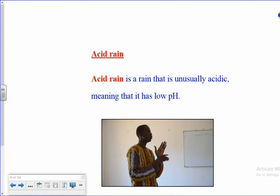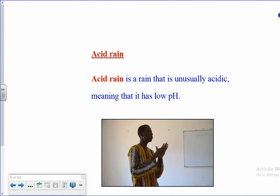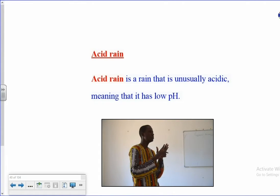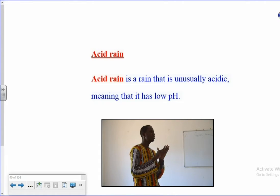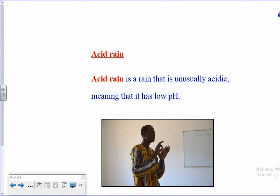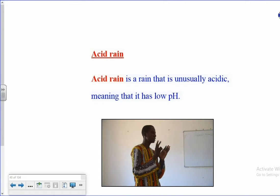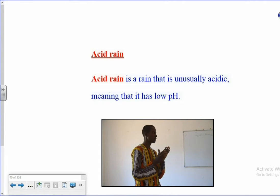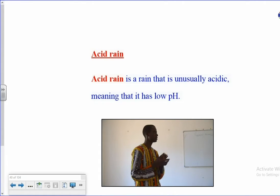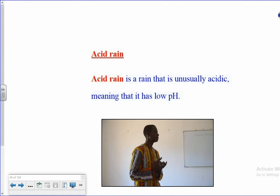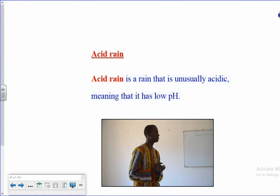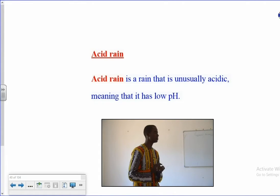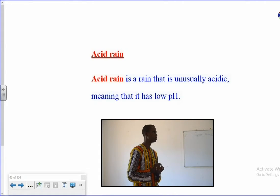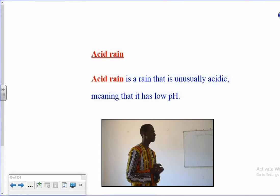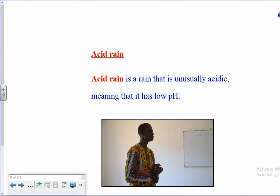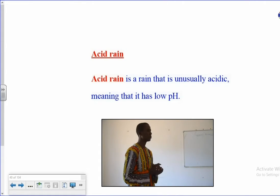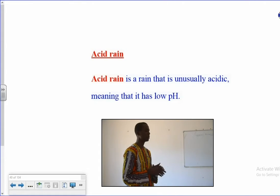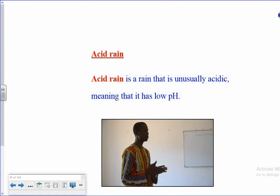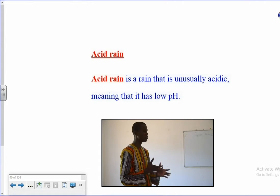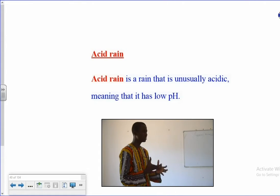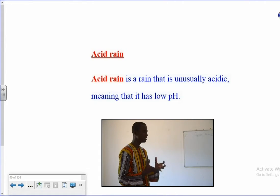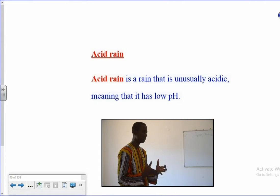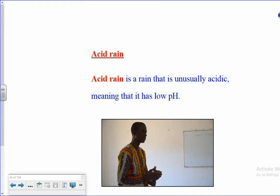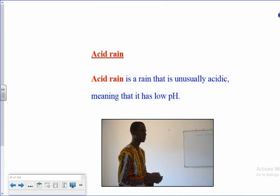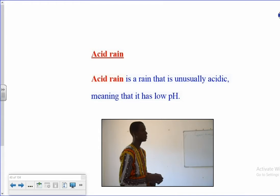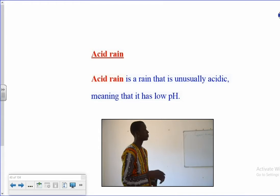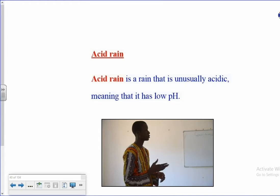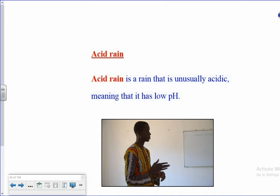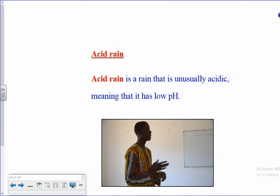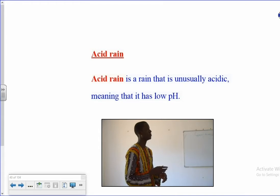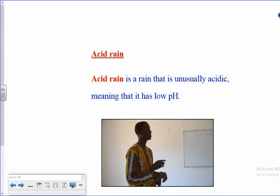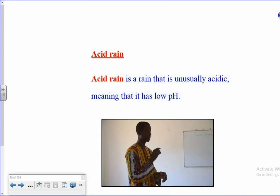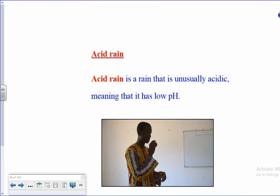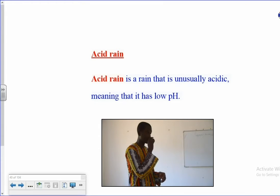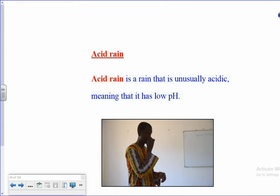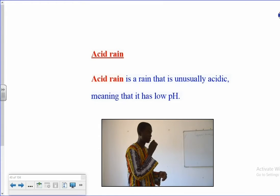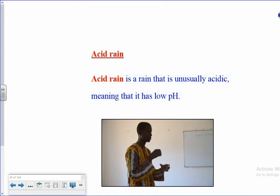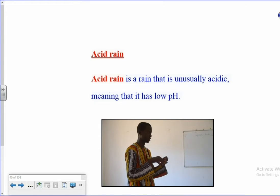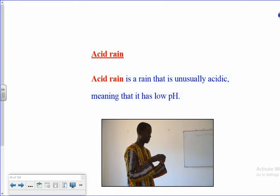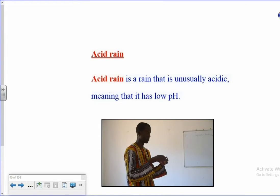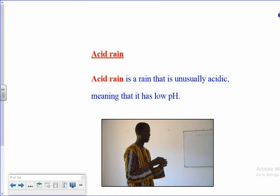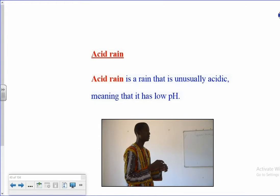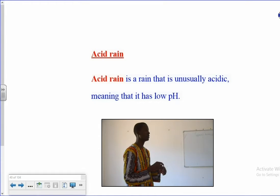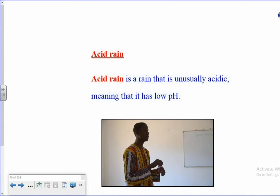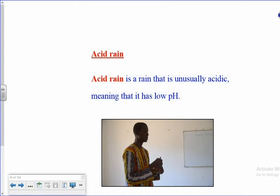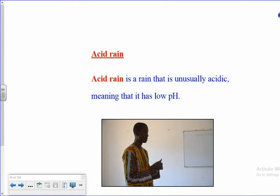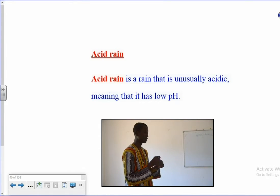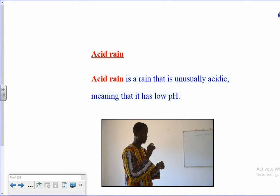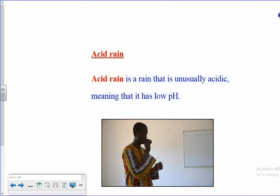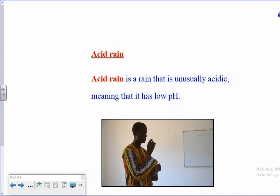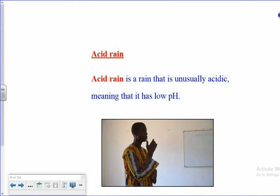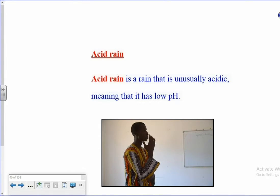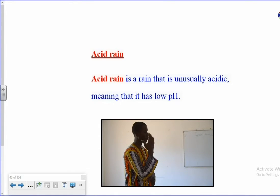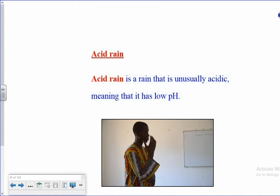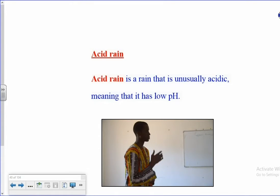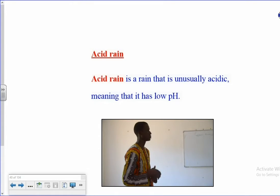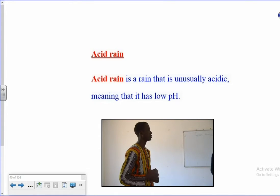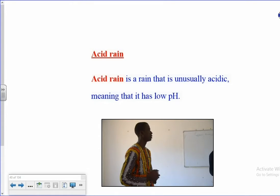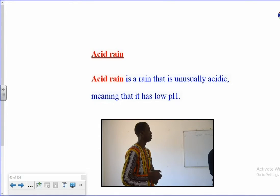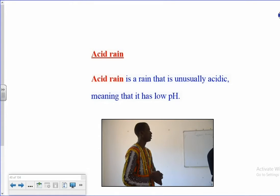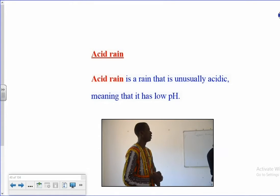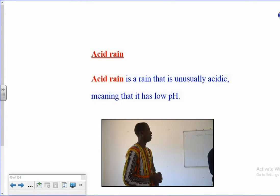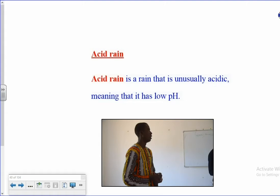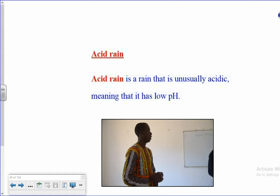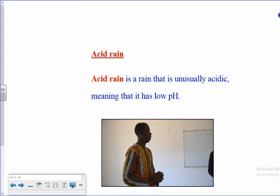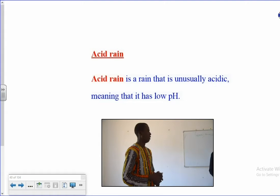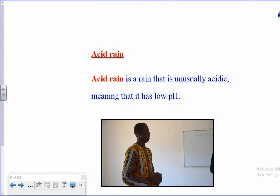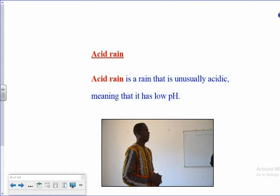low pH rand or pH value. So you cannot easily detect it. But most often, rain